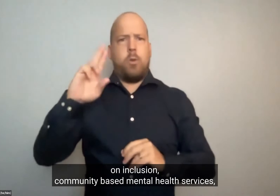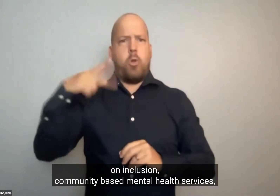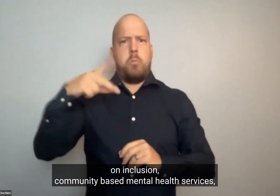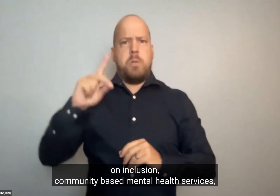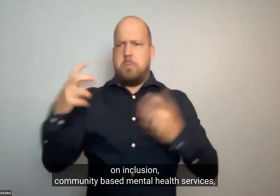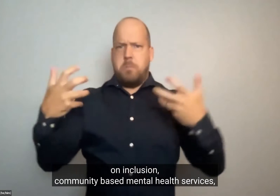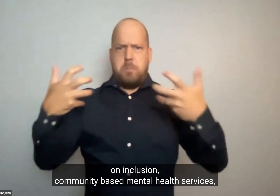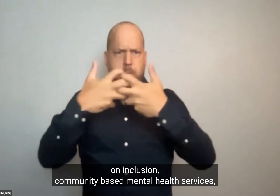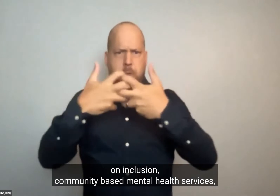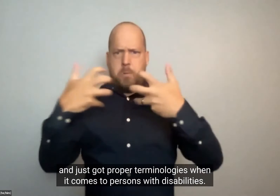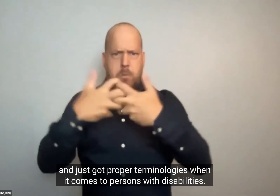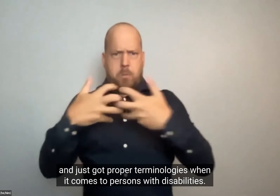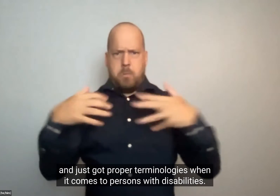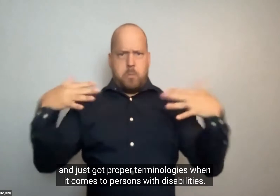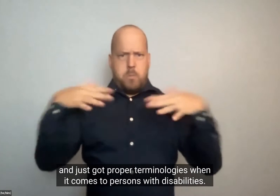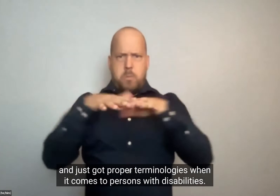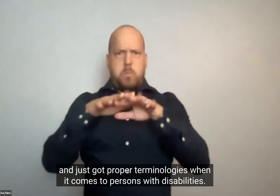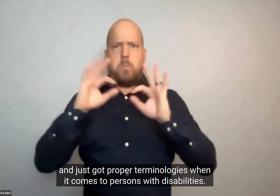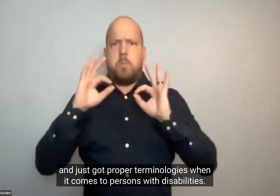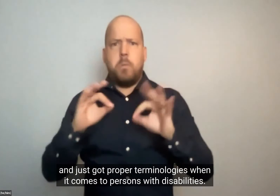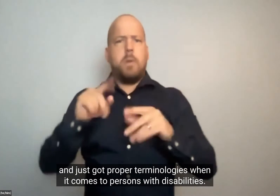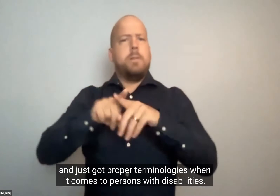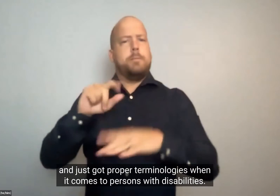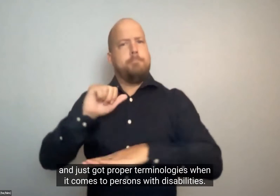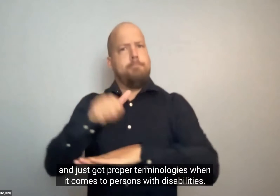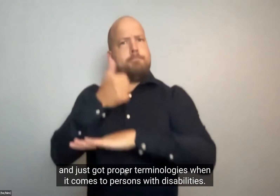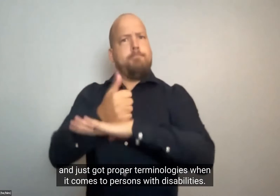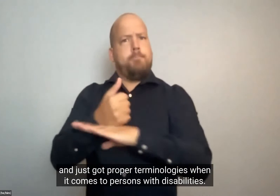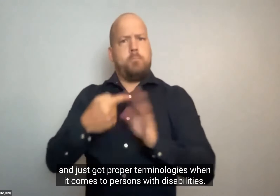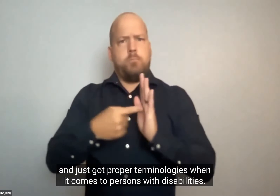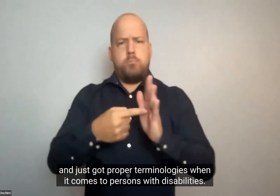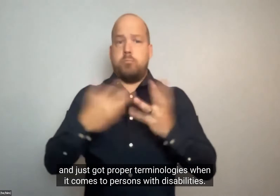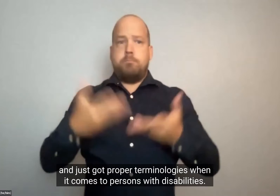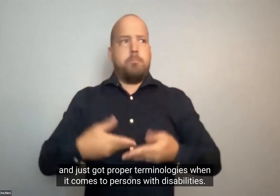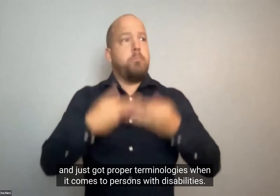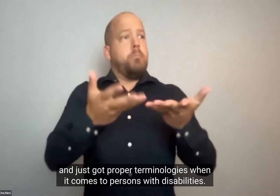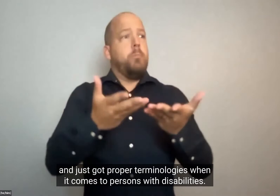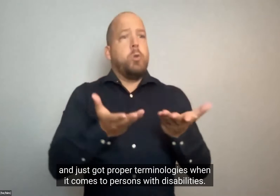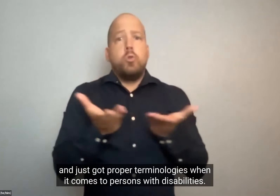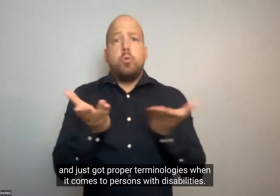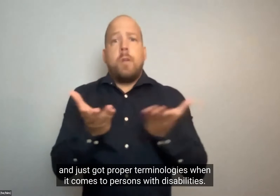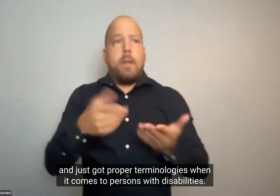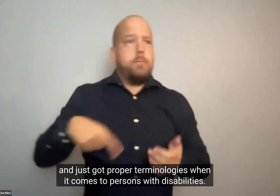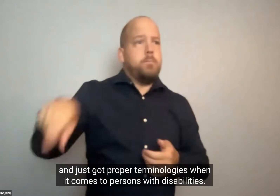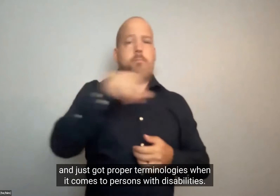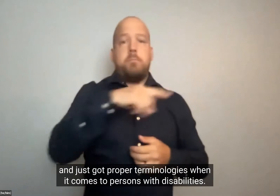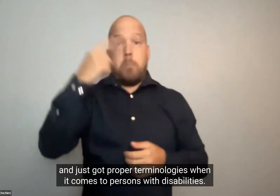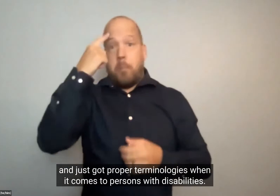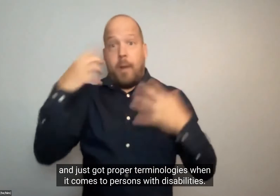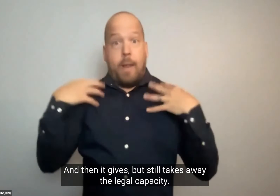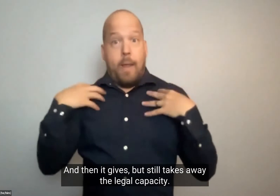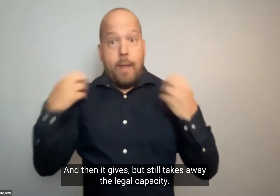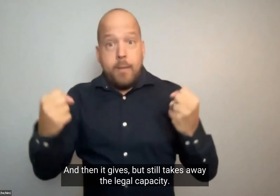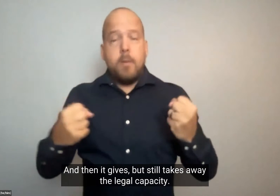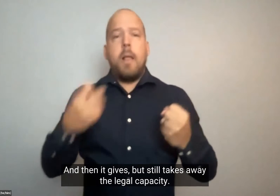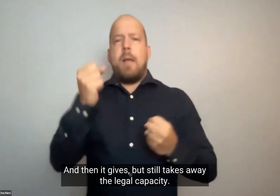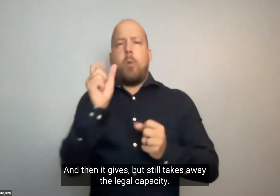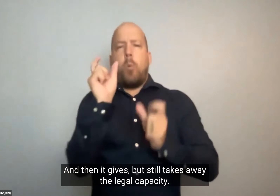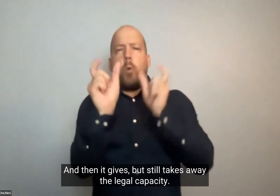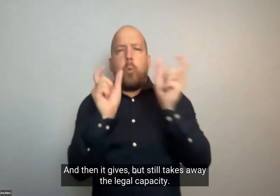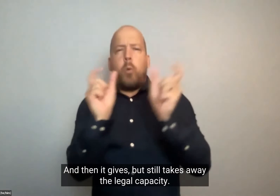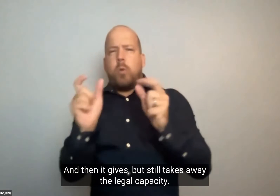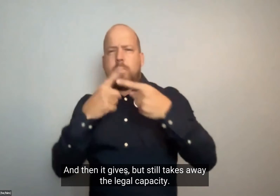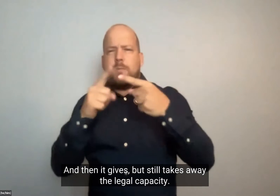community-based mental health services, and it has got proper terminologies when it comes to persons with disabilities. And then